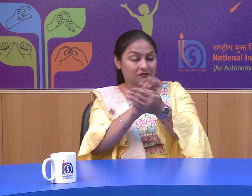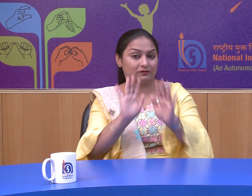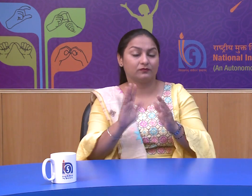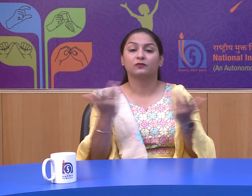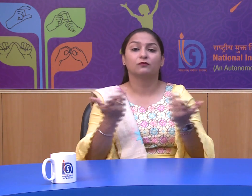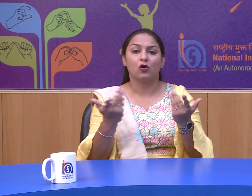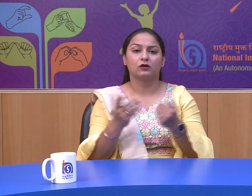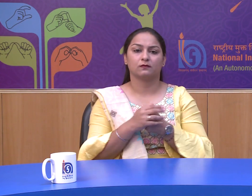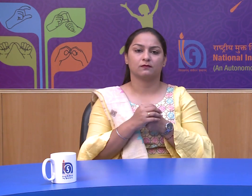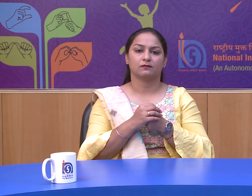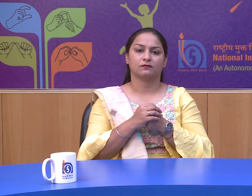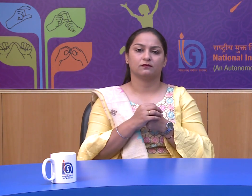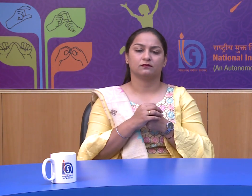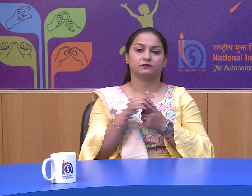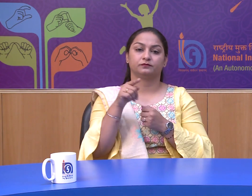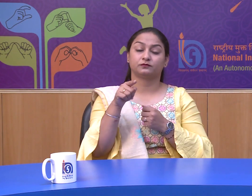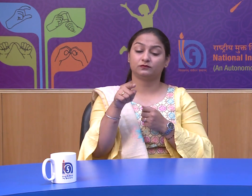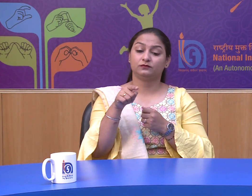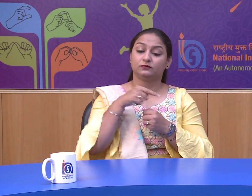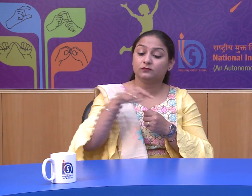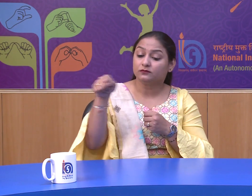that during the invasion of